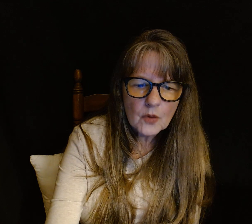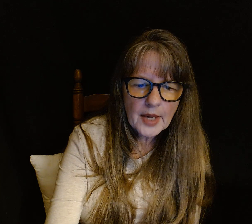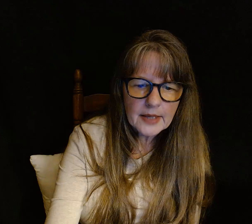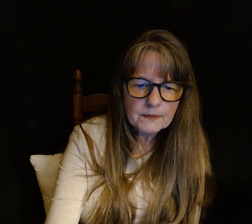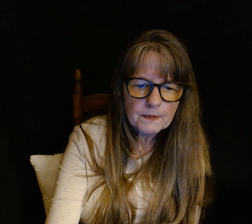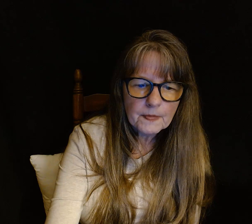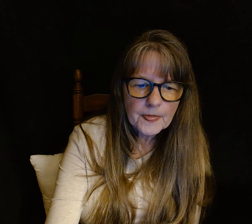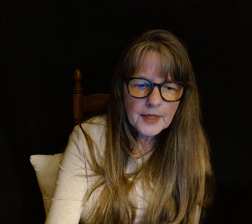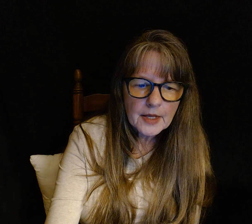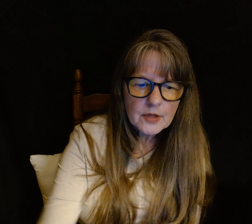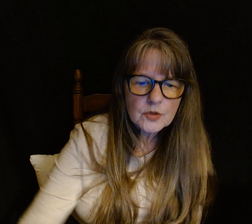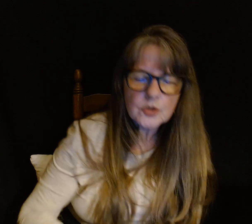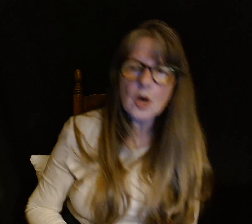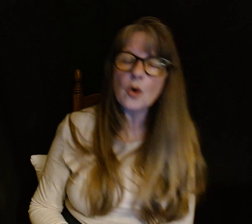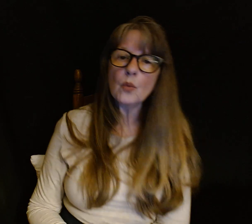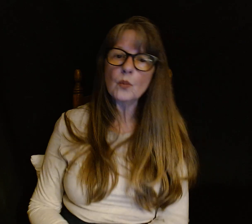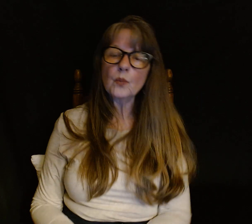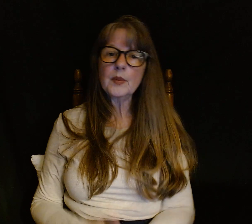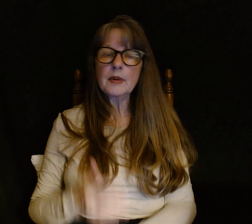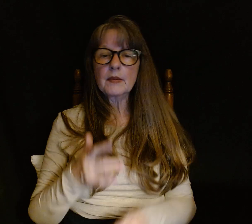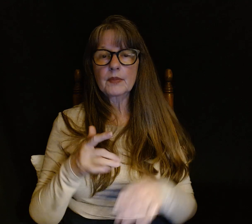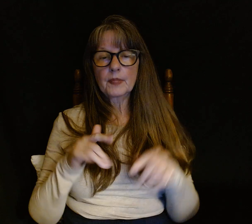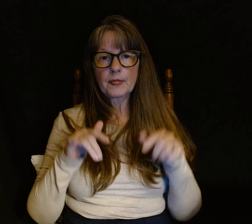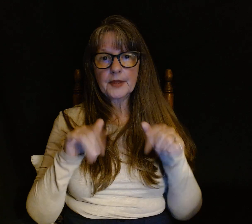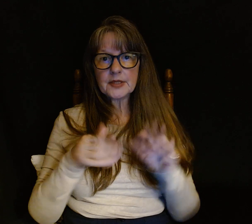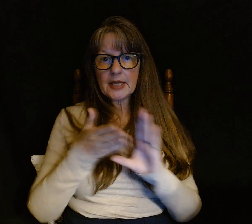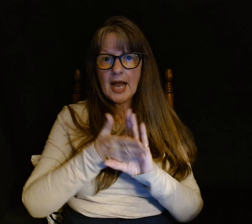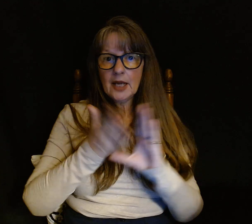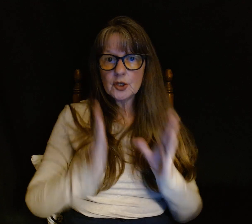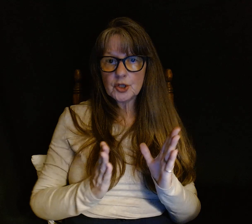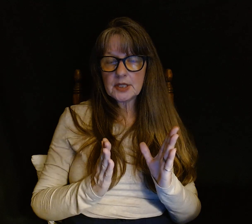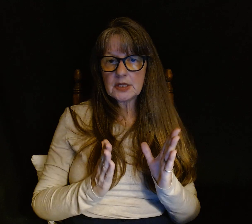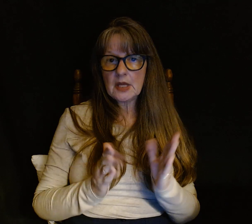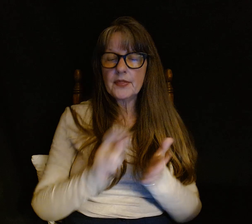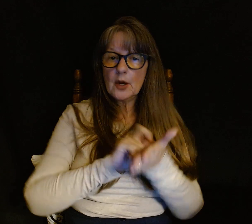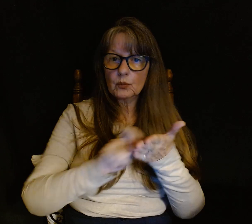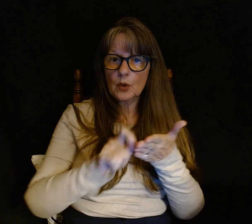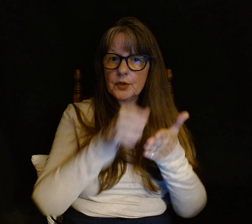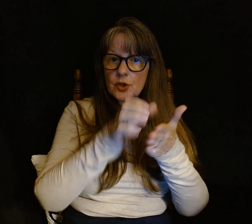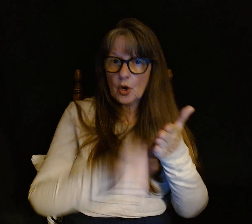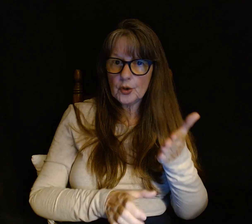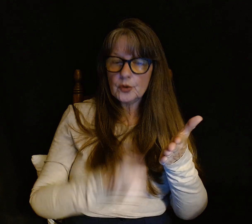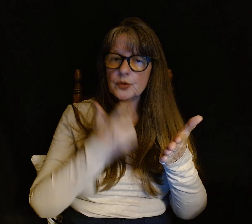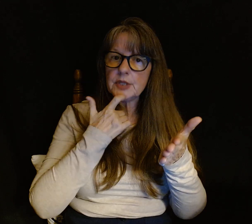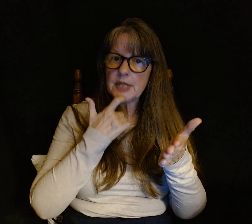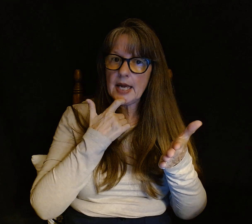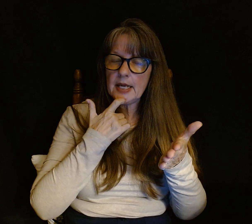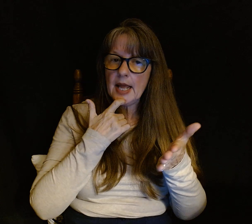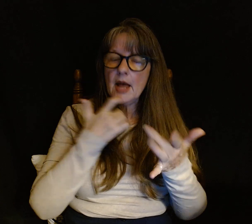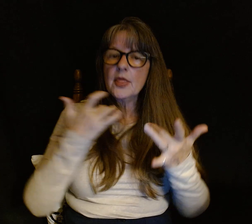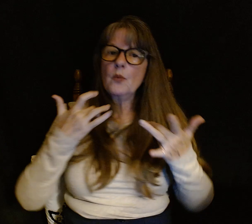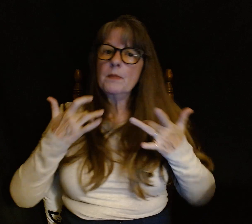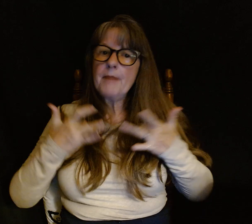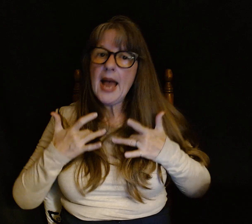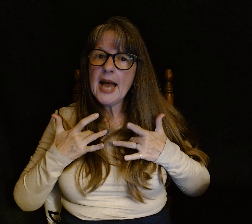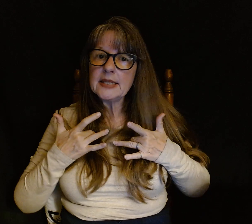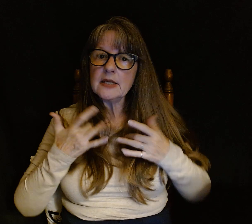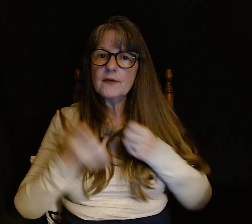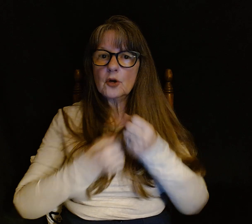Okay. So the psychologist that wrote this article said that when passive